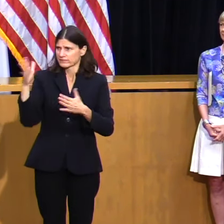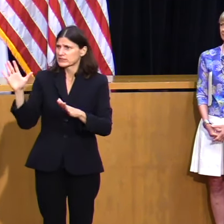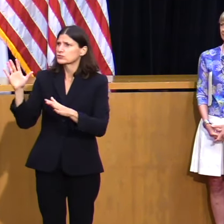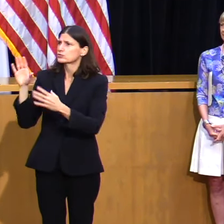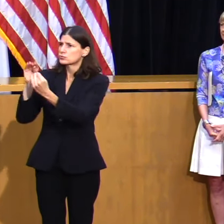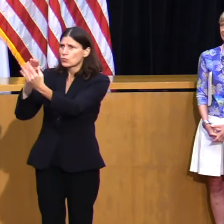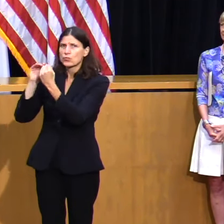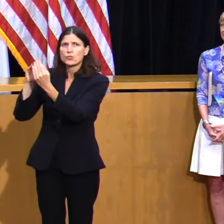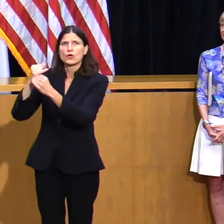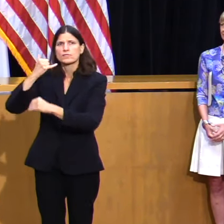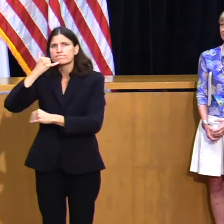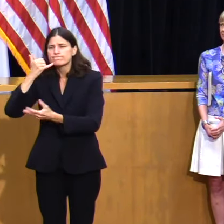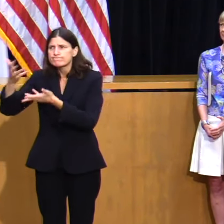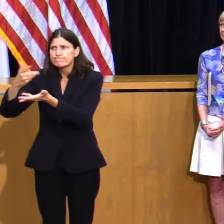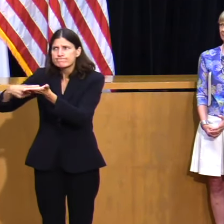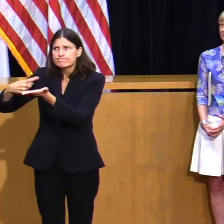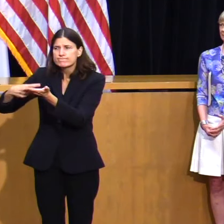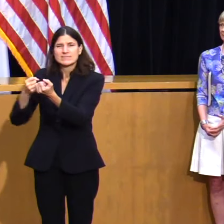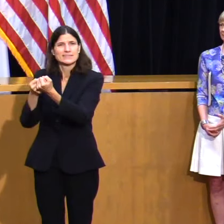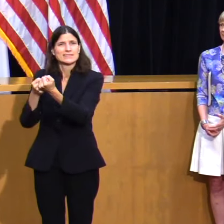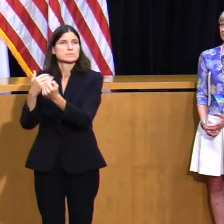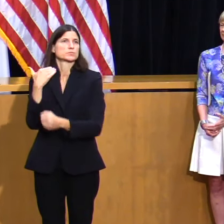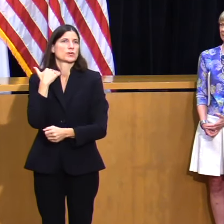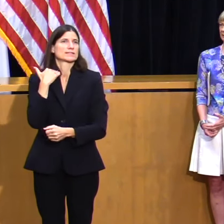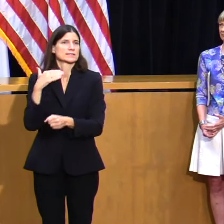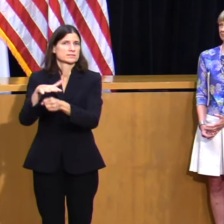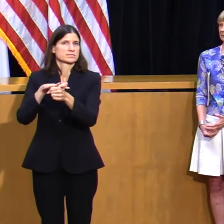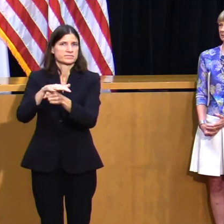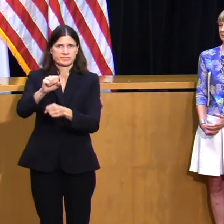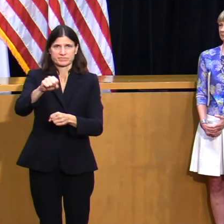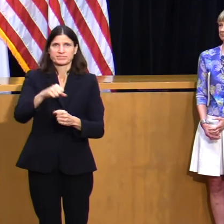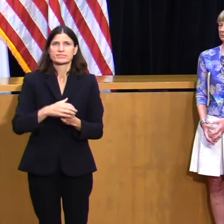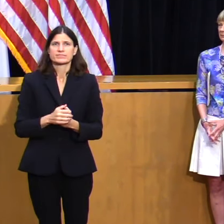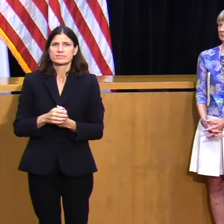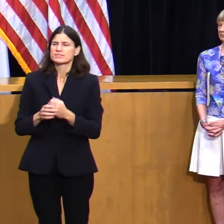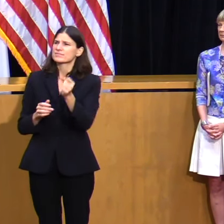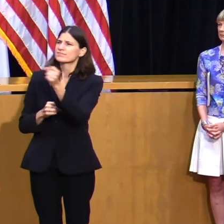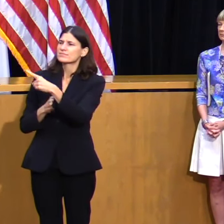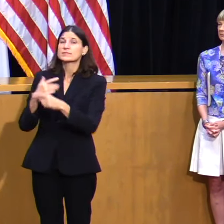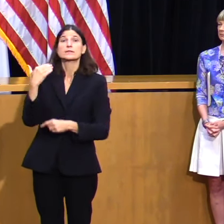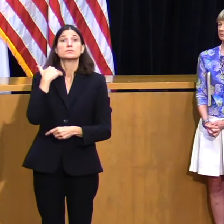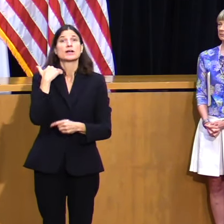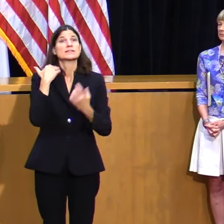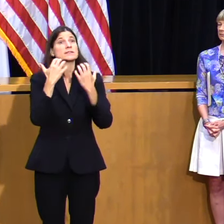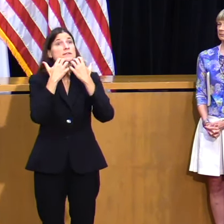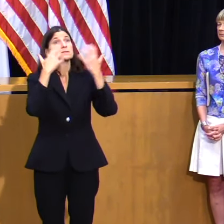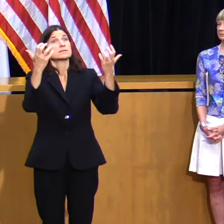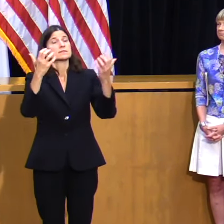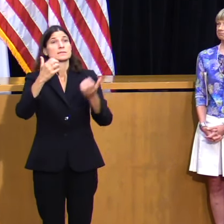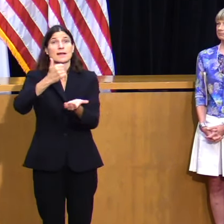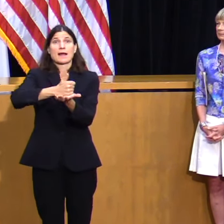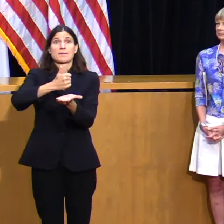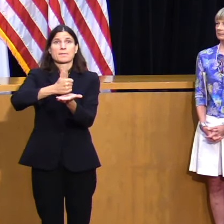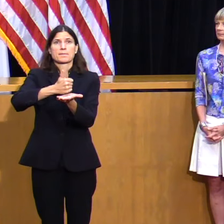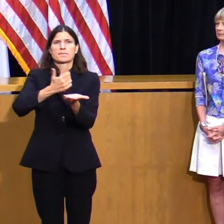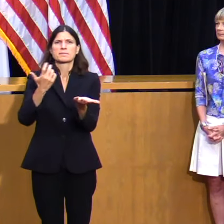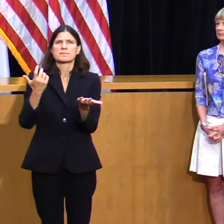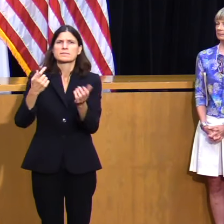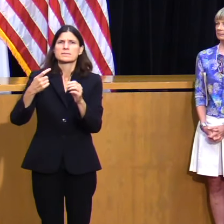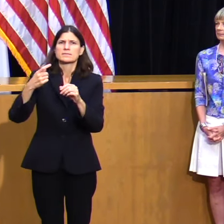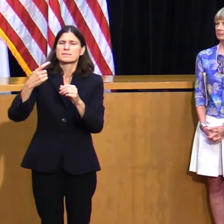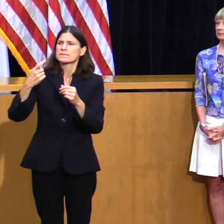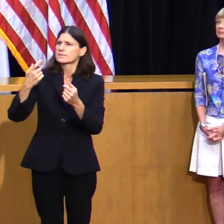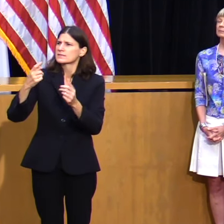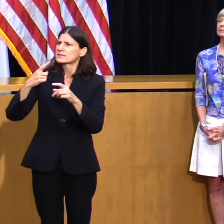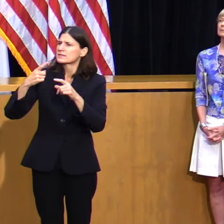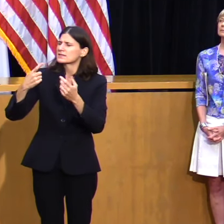raised as a significant issue. When you say helpful, like, is it more patrols or enforcement, or what does that look like? Both. I mean, it could